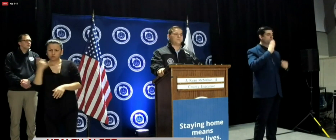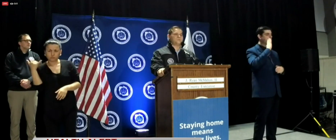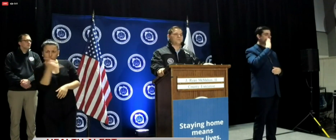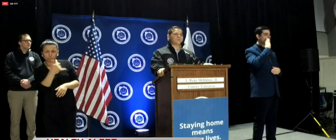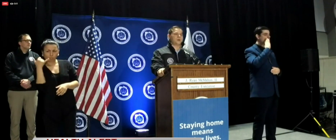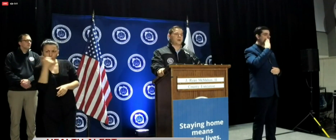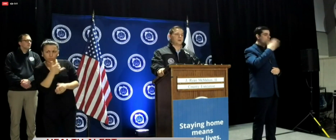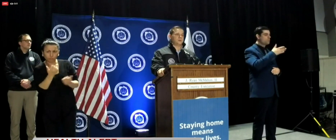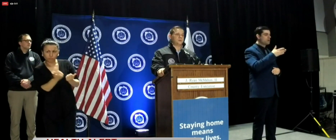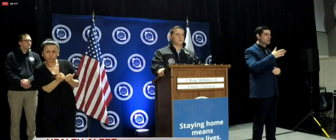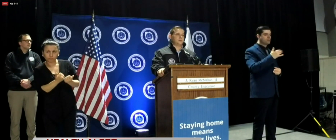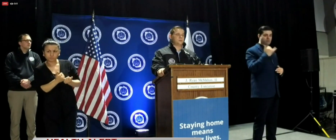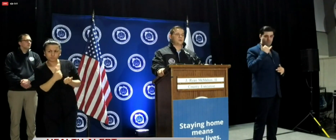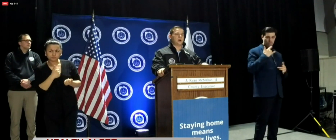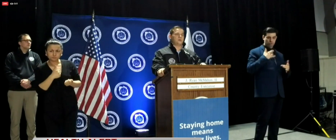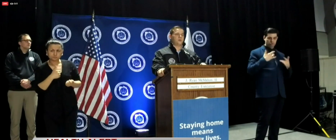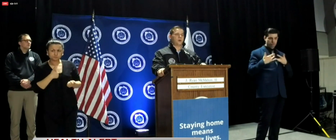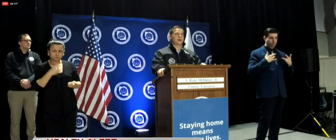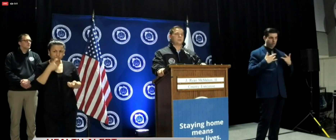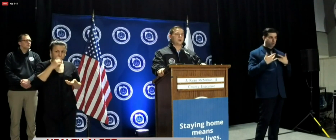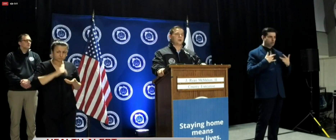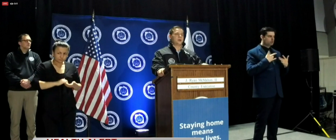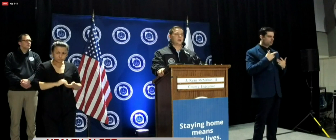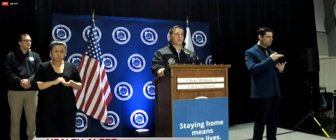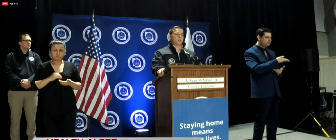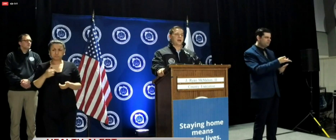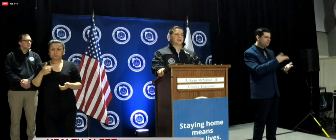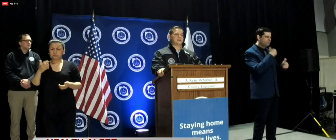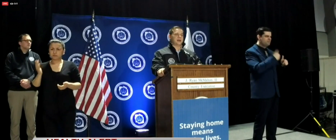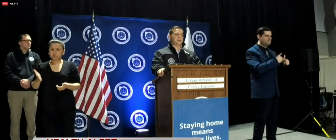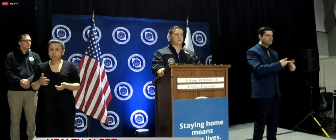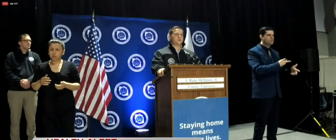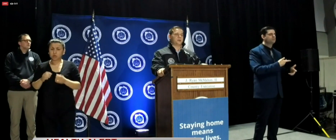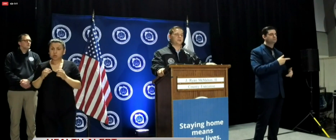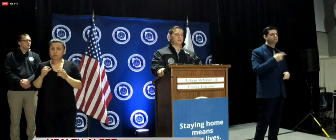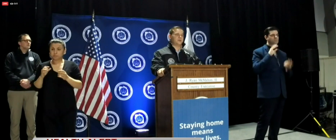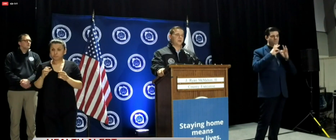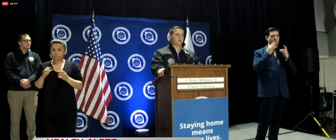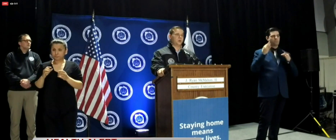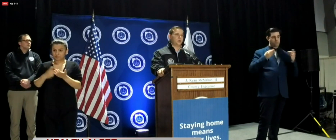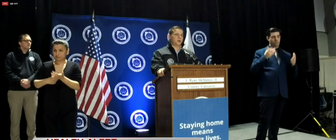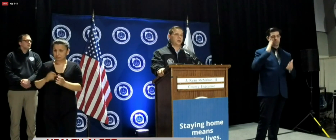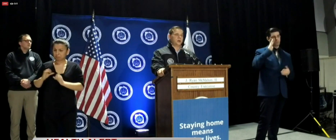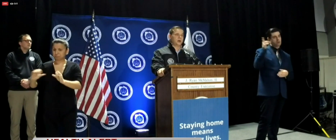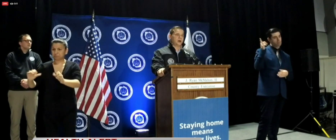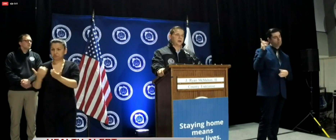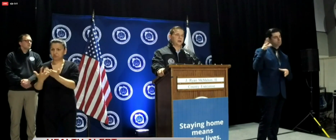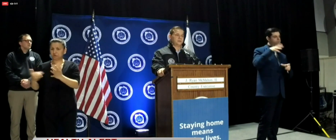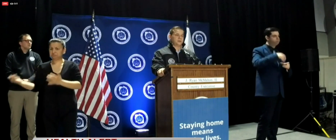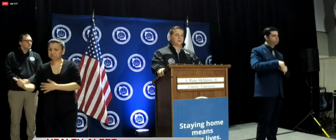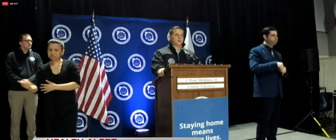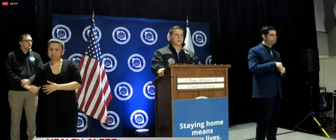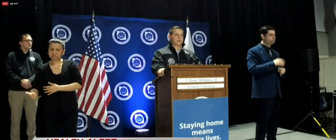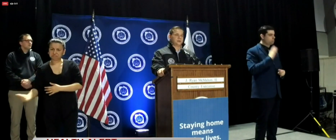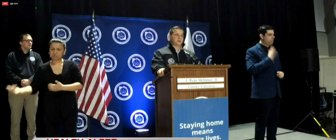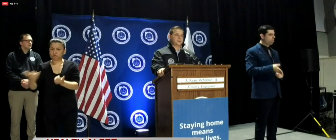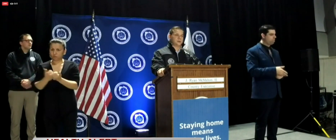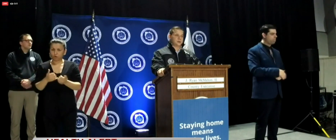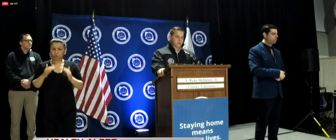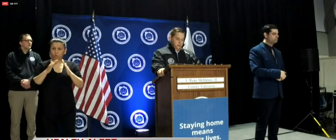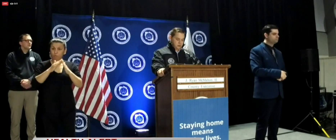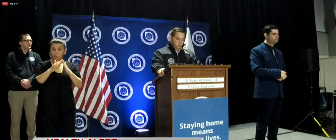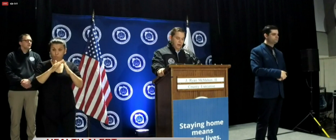can't solve for anybody, but we're passing on this information to family court, and if they feel that